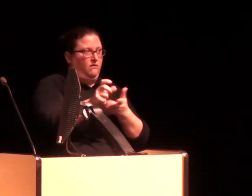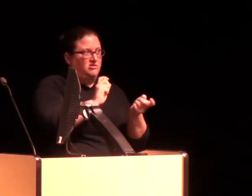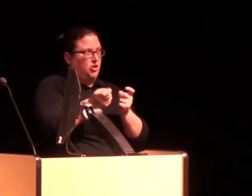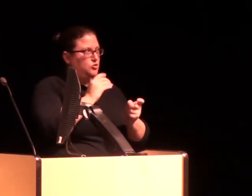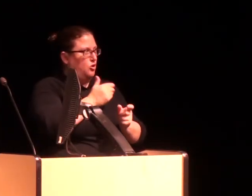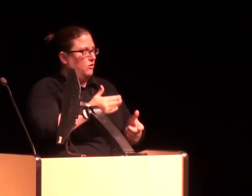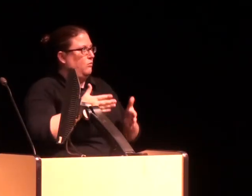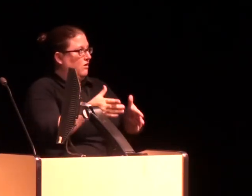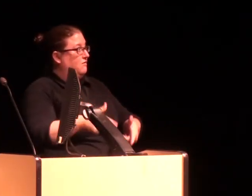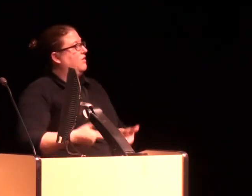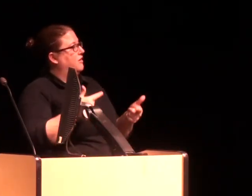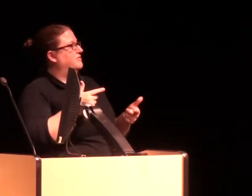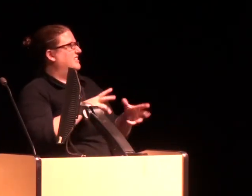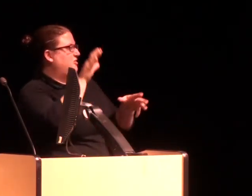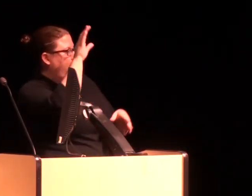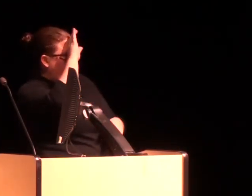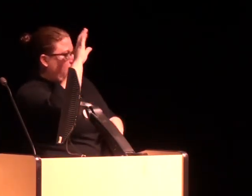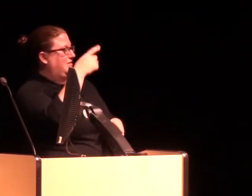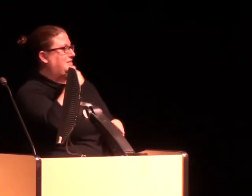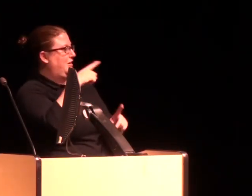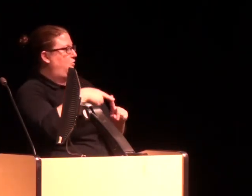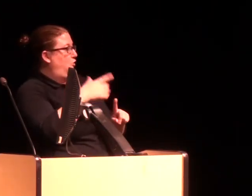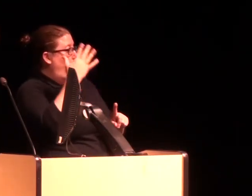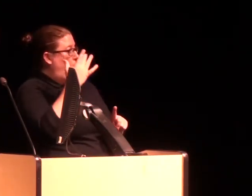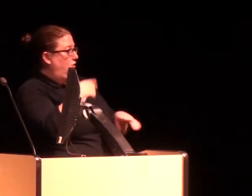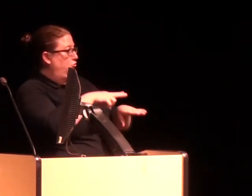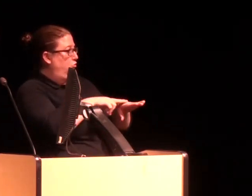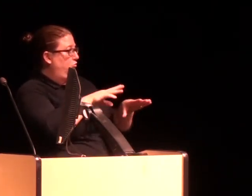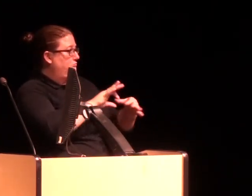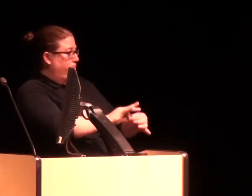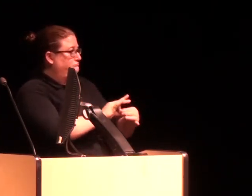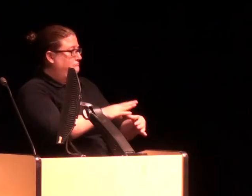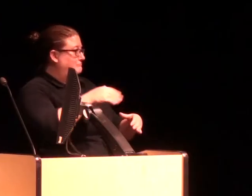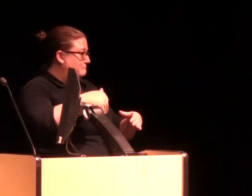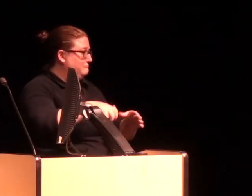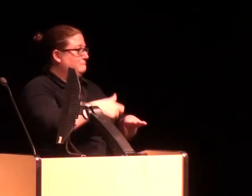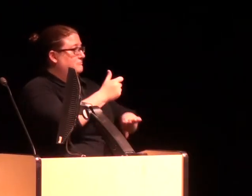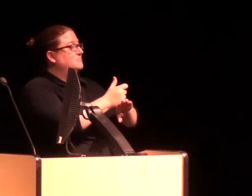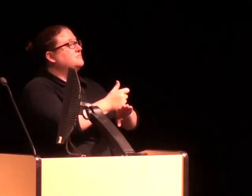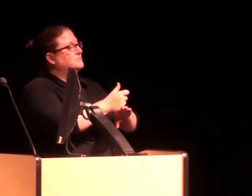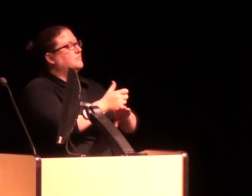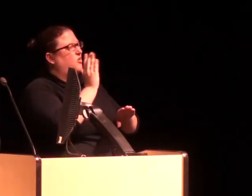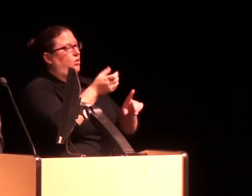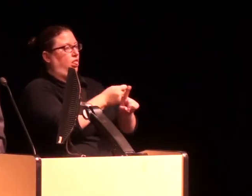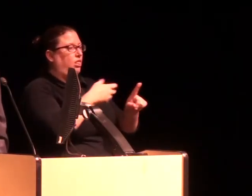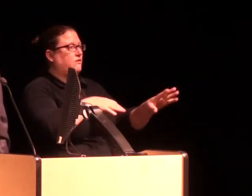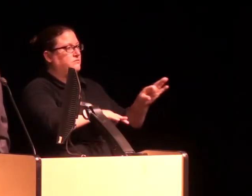Cuba said about why we don't have normal relations. I'm going to explain that.